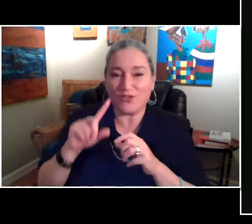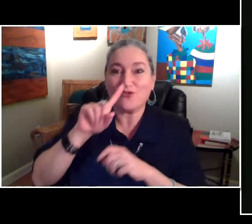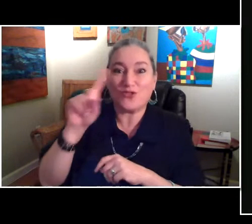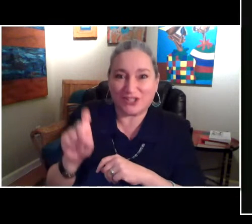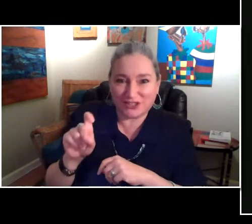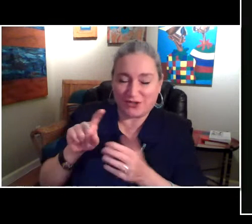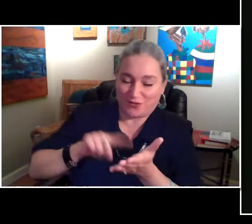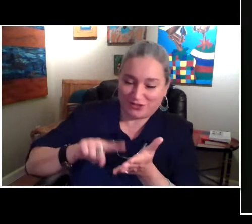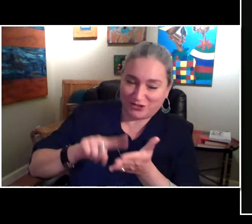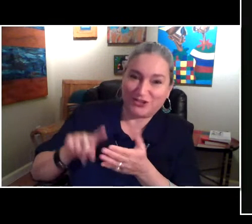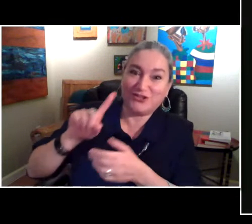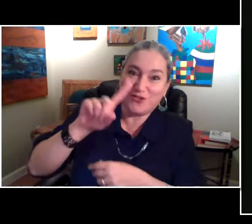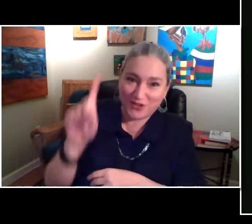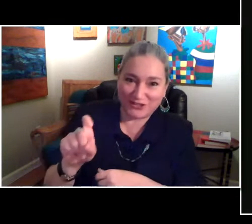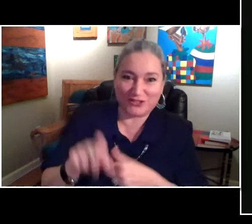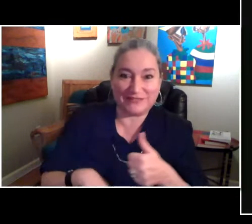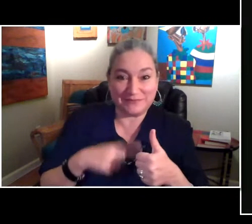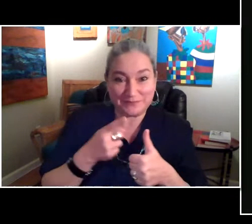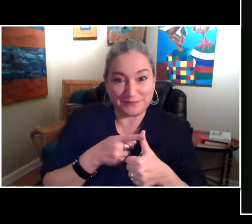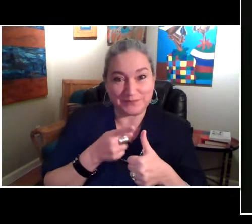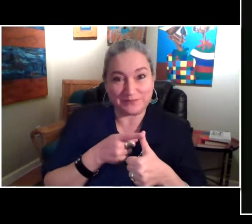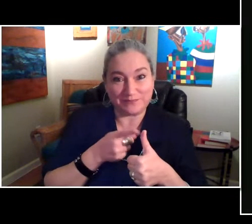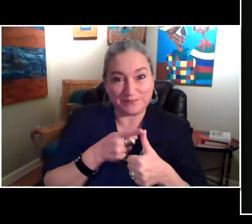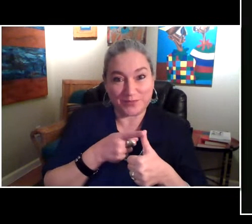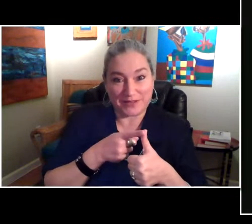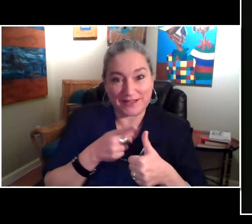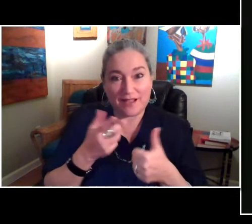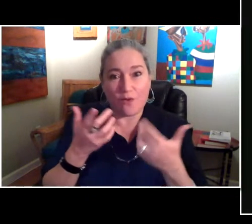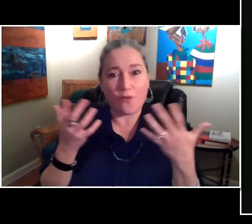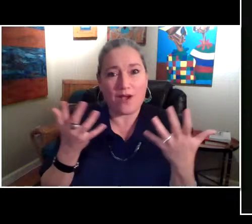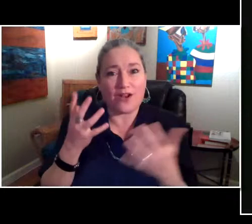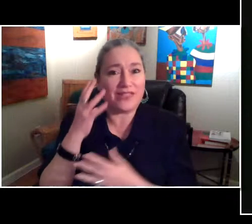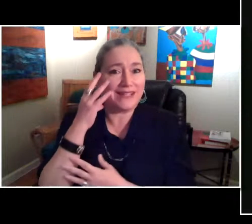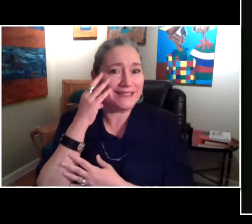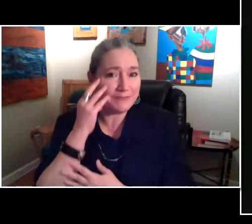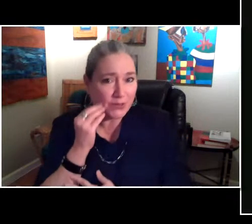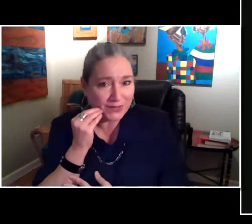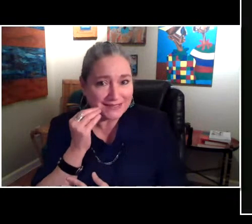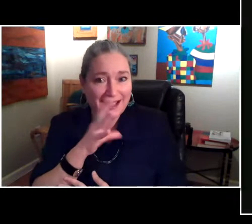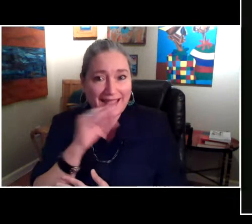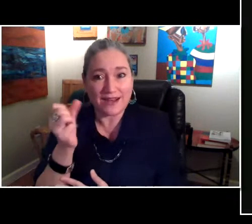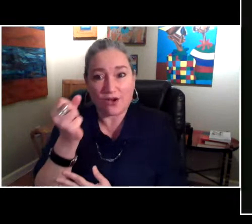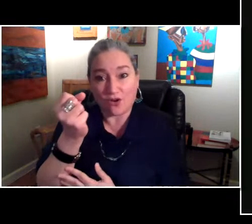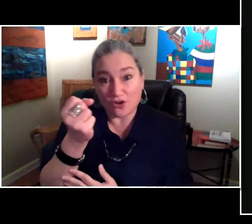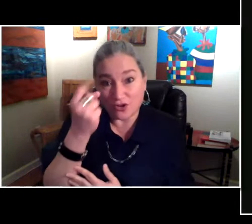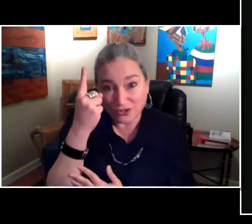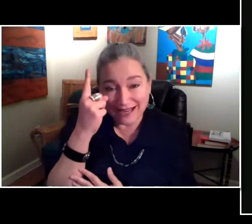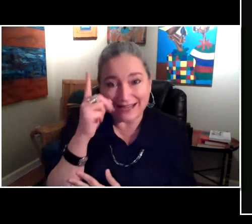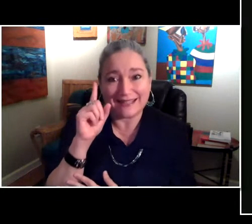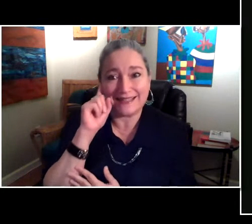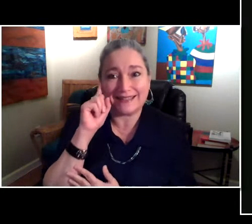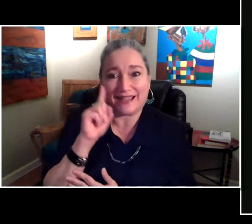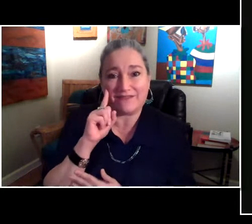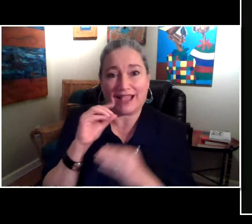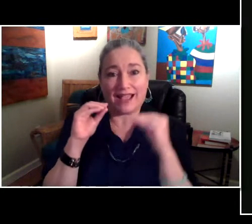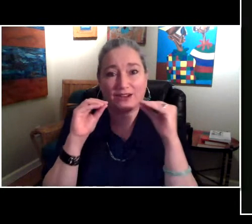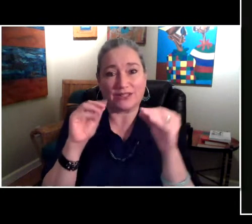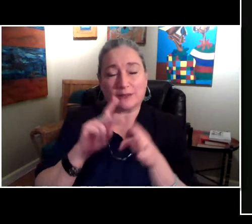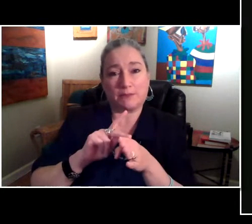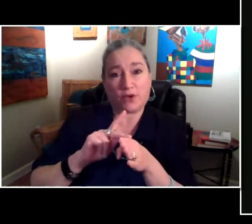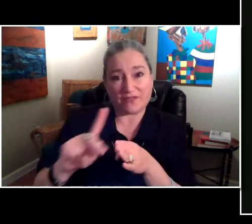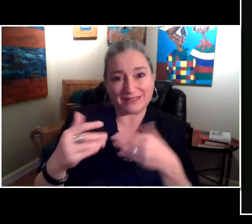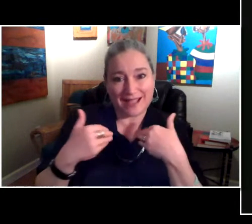As I explored those 3 problems, I identified specific research questions for this study. First, what